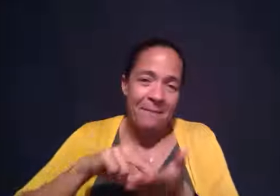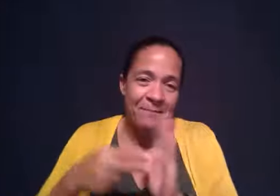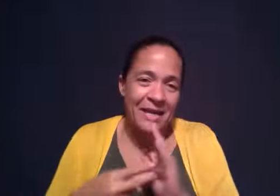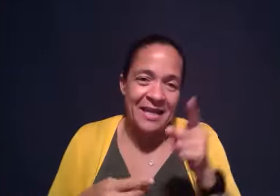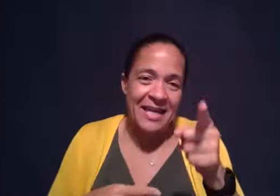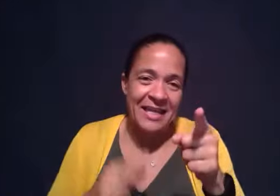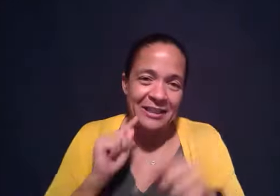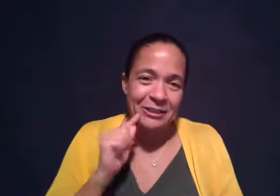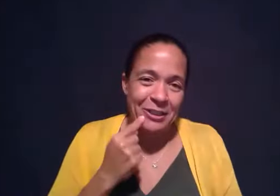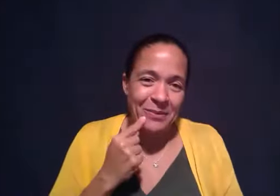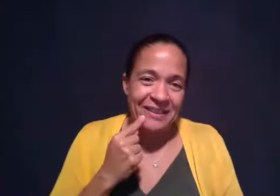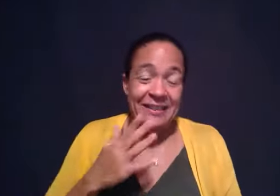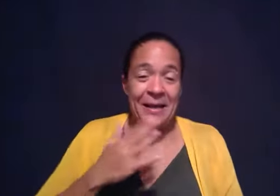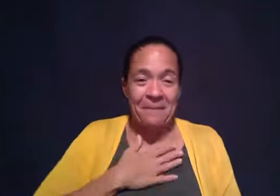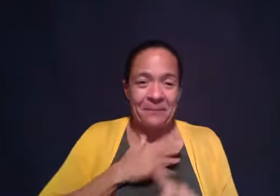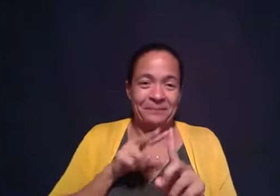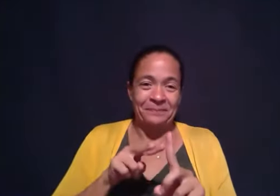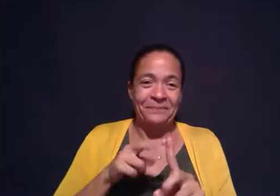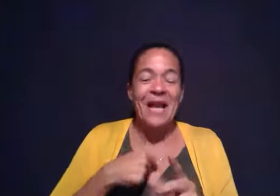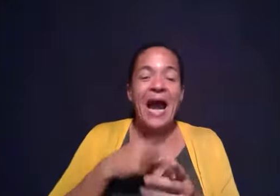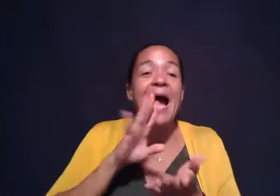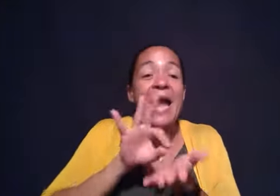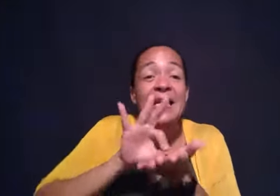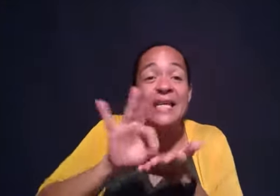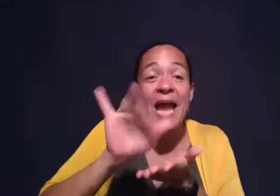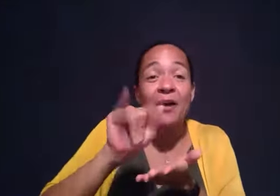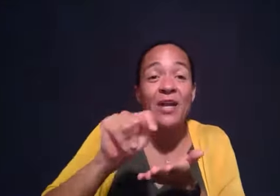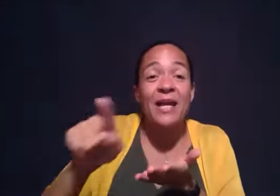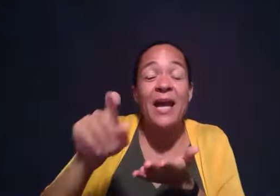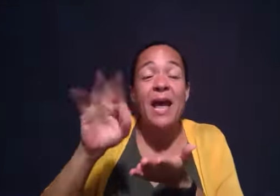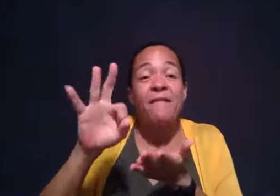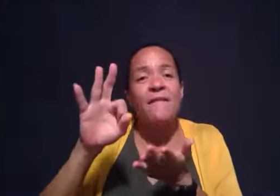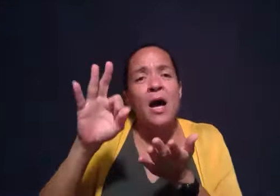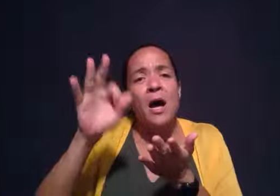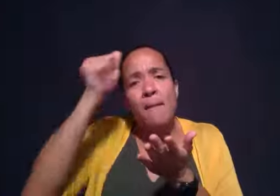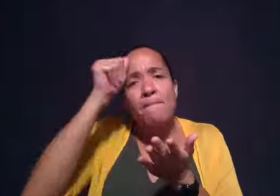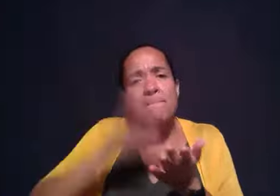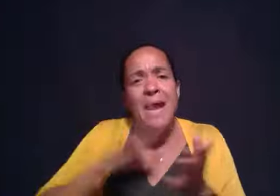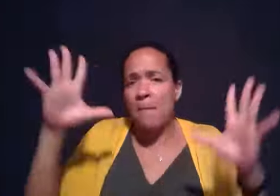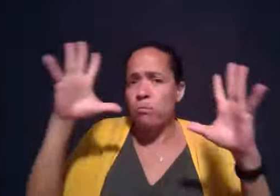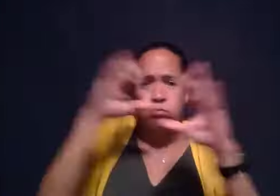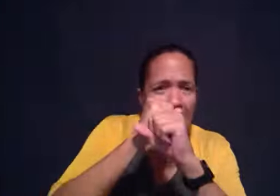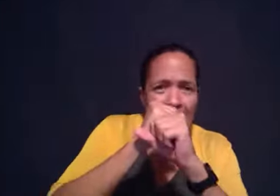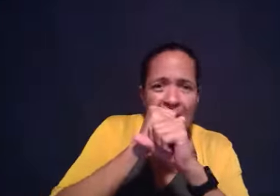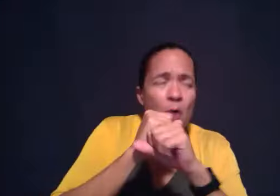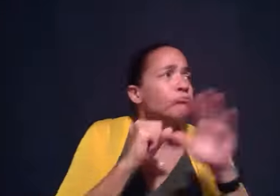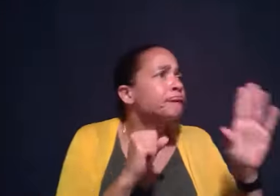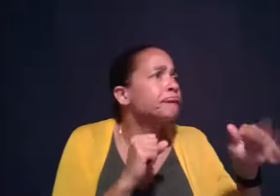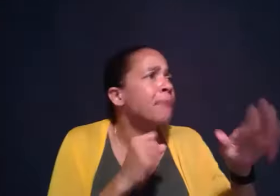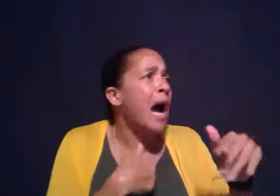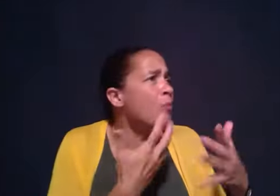I count it. If a guy in a blackout says, you know, I ought to marry you, I start practicing calligraphy.